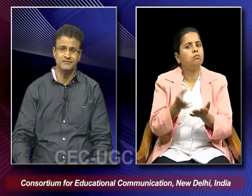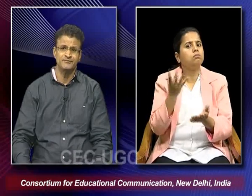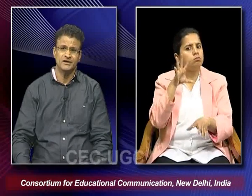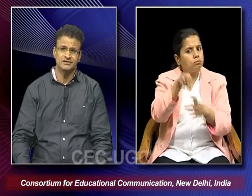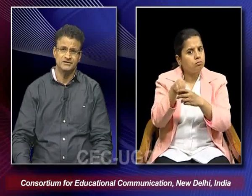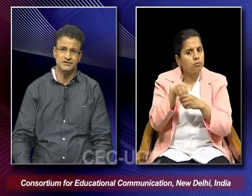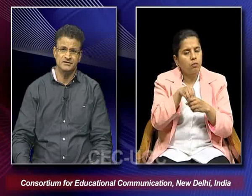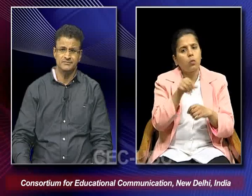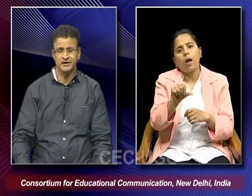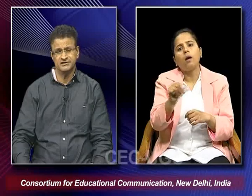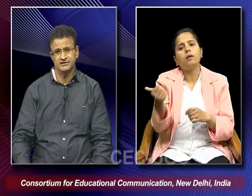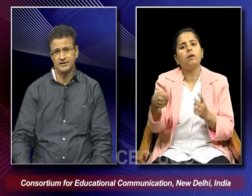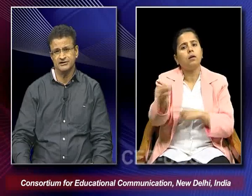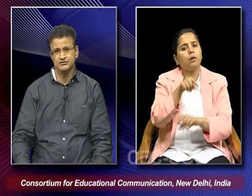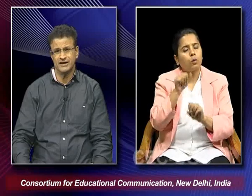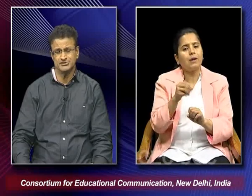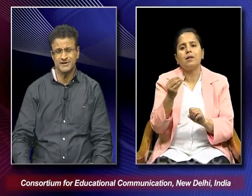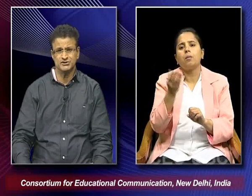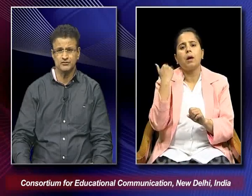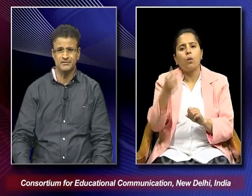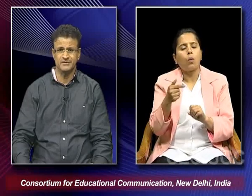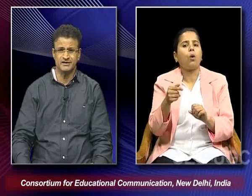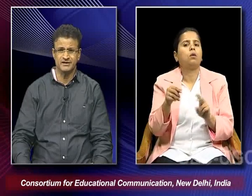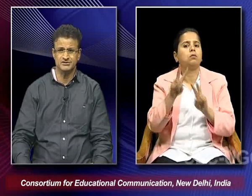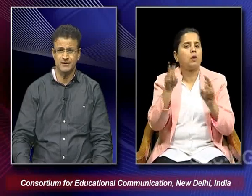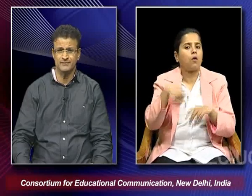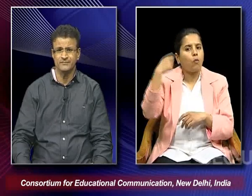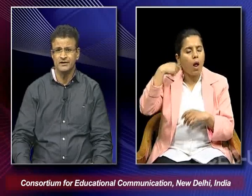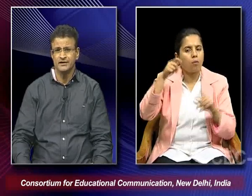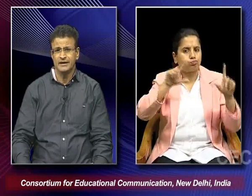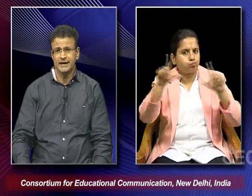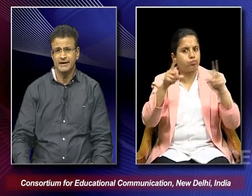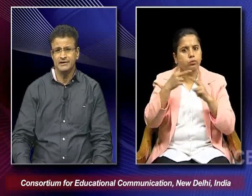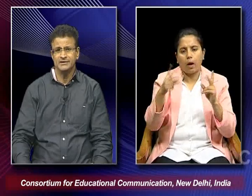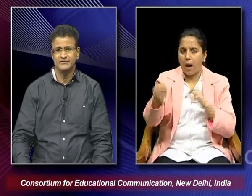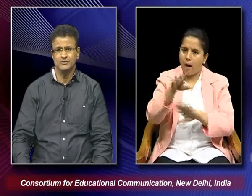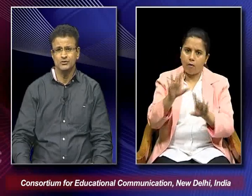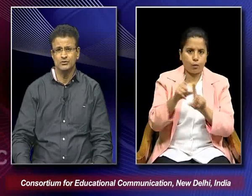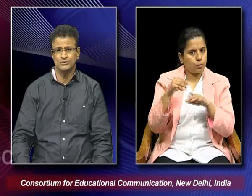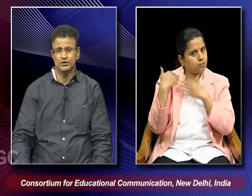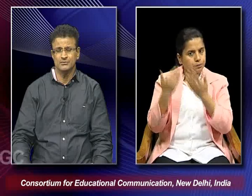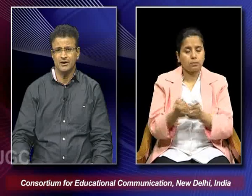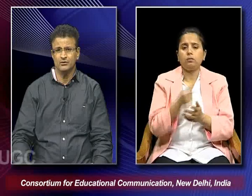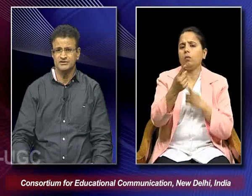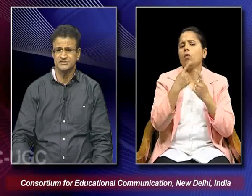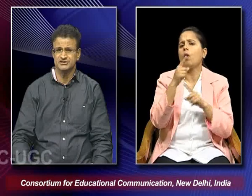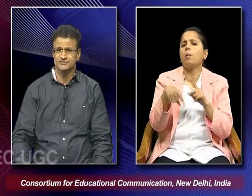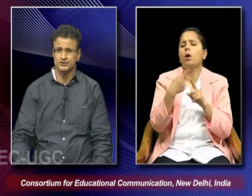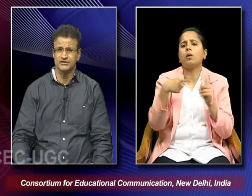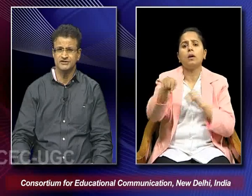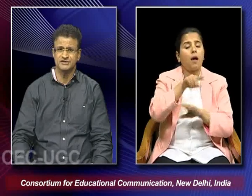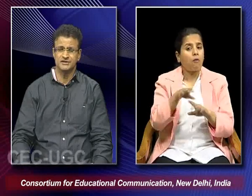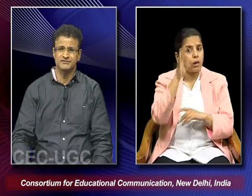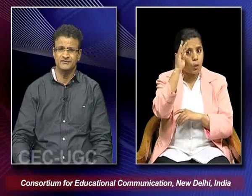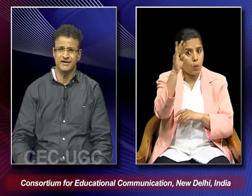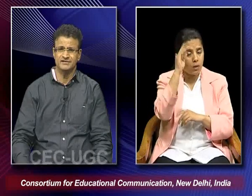the other kinds of aspects of filmmaking as well. And when you talk about these kinds of